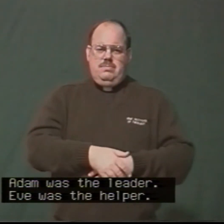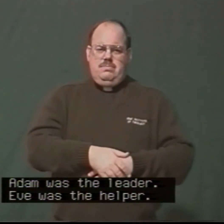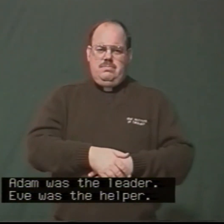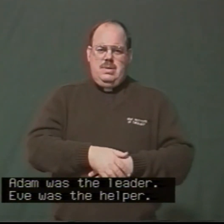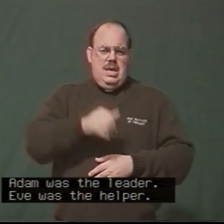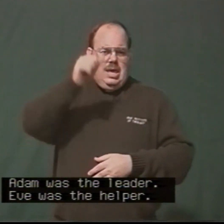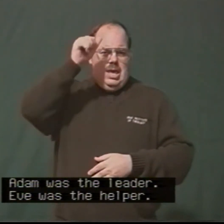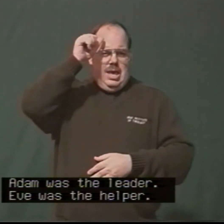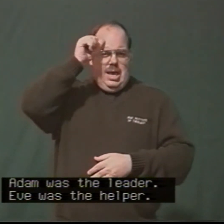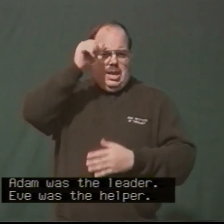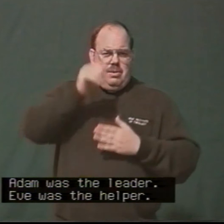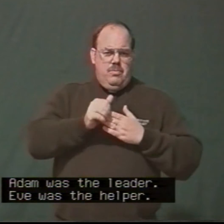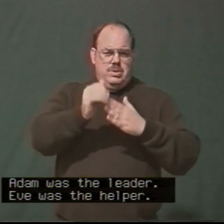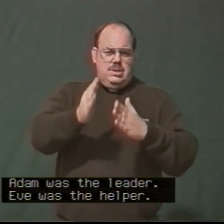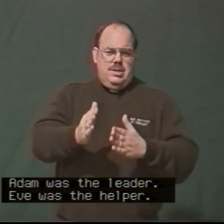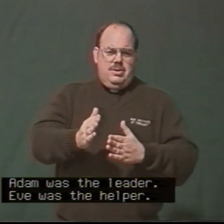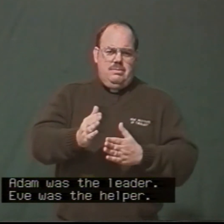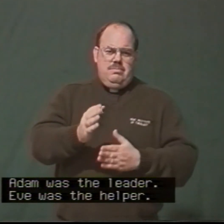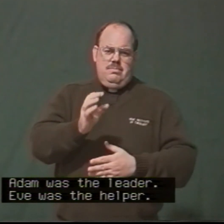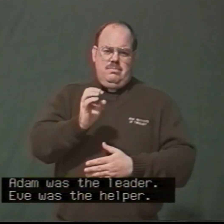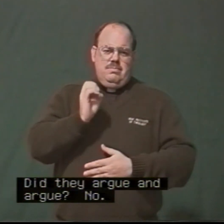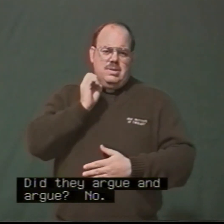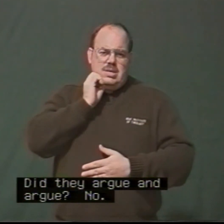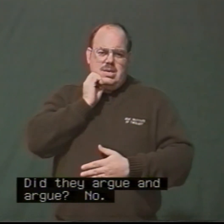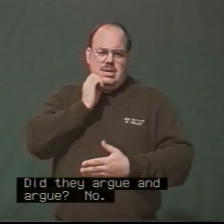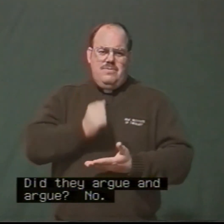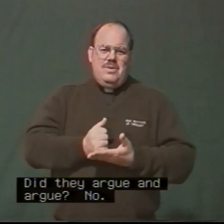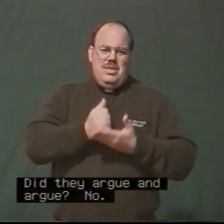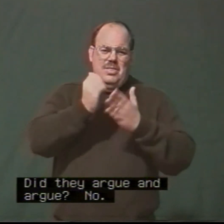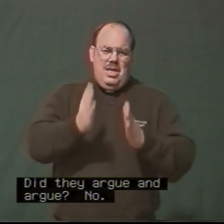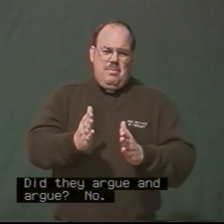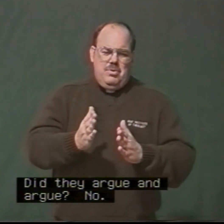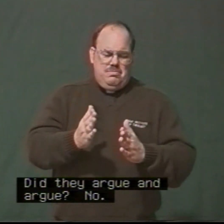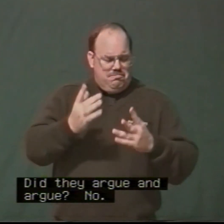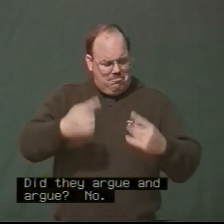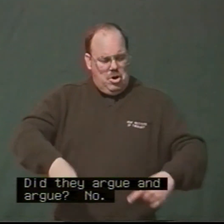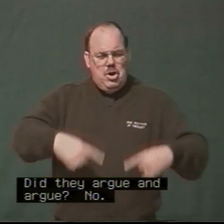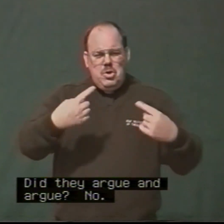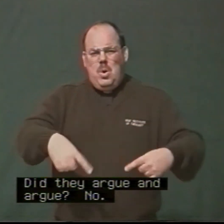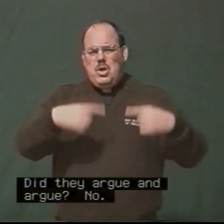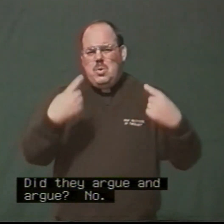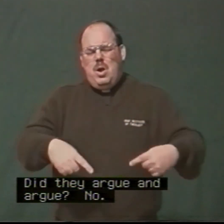Adam was the leader, Eve was the helper. Did they argue and argue? No.